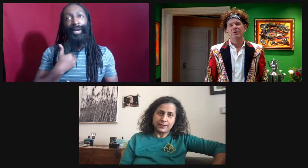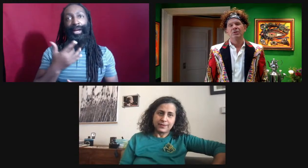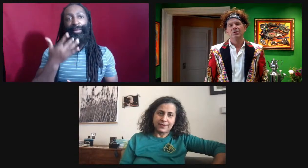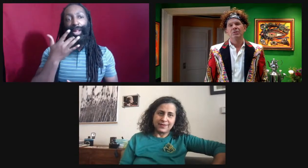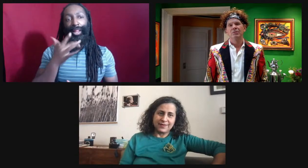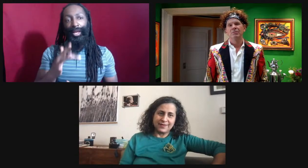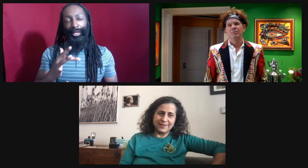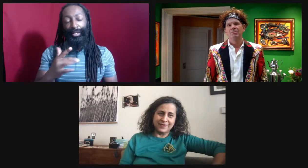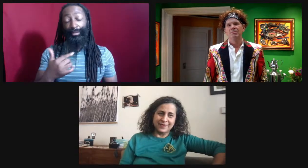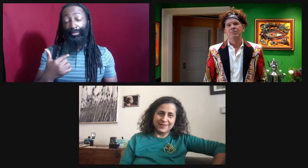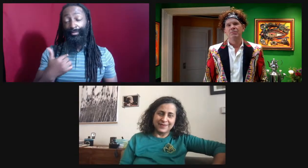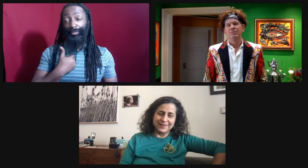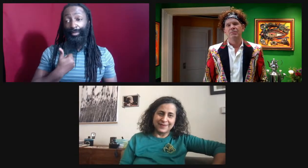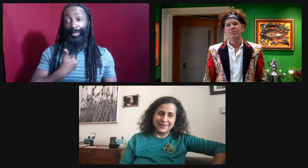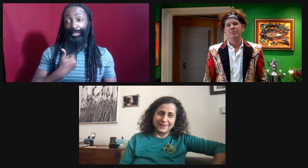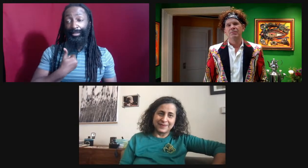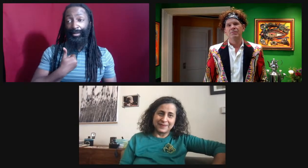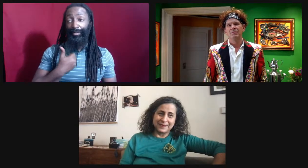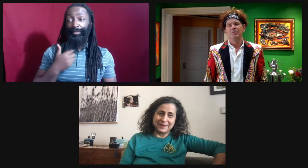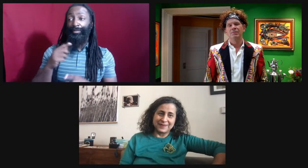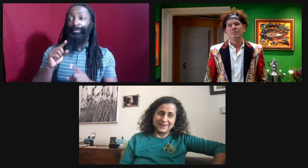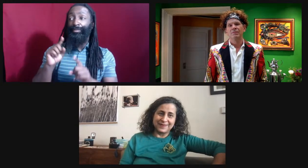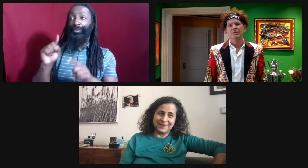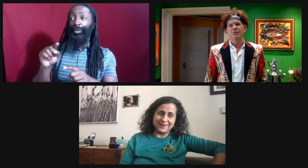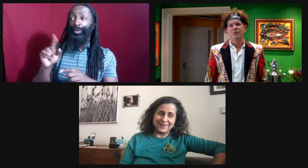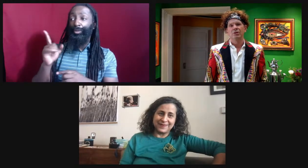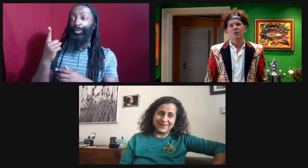Mm-hmm. You know, I think, you know, I'm lucky.